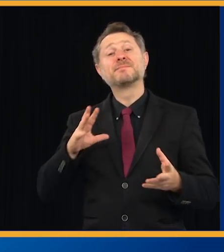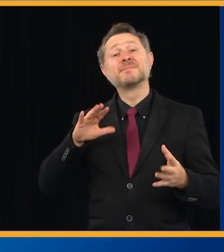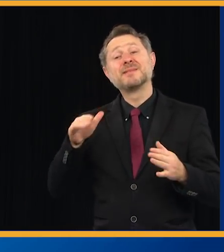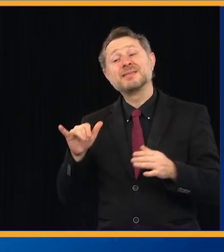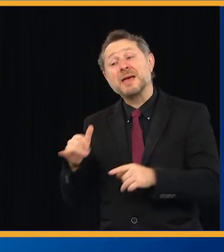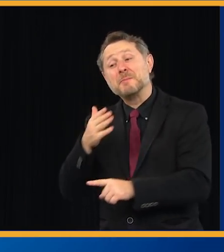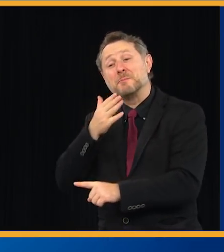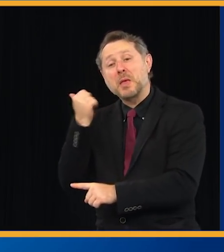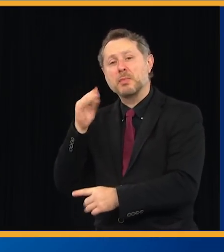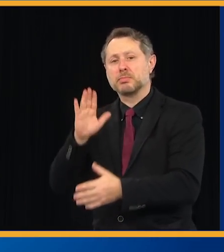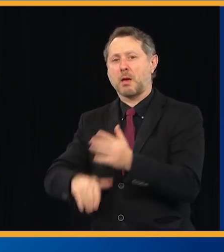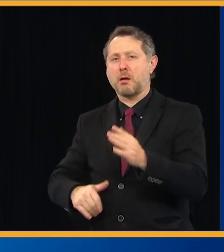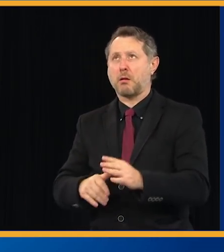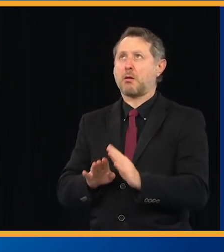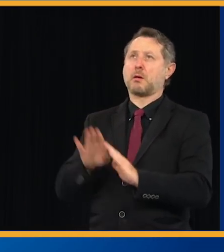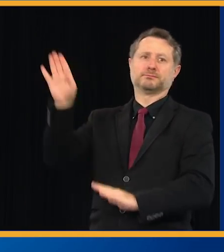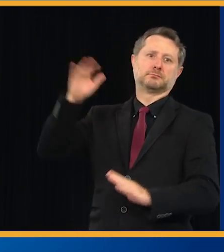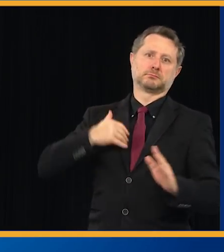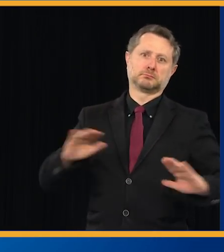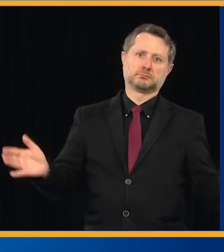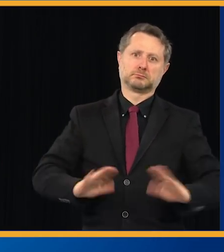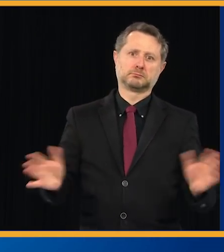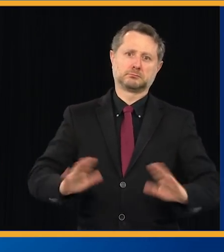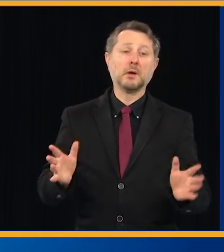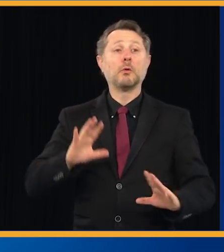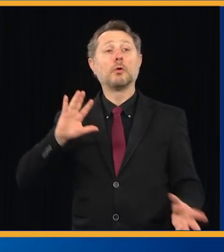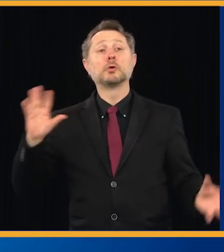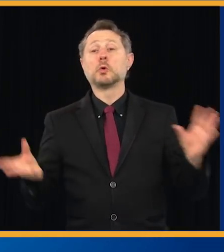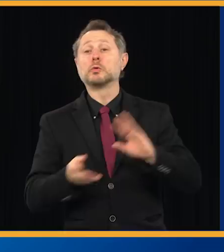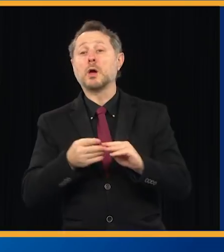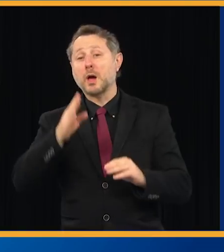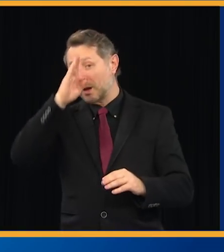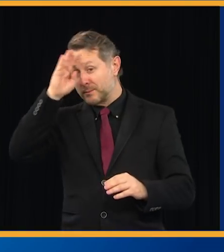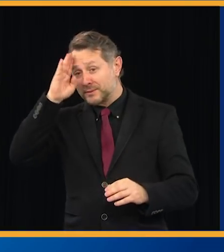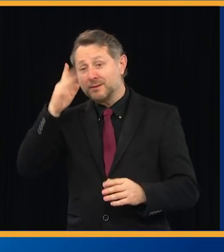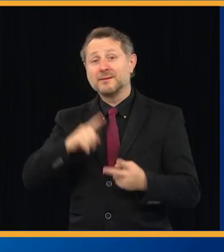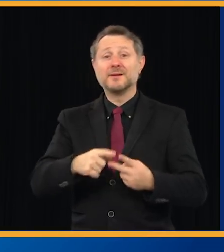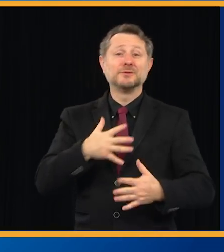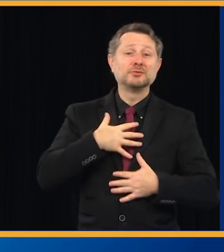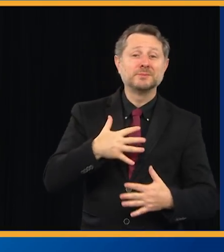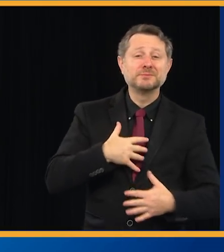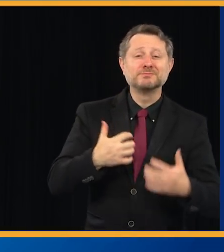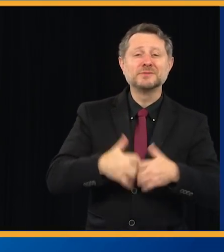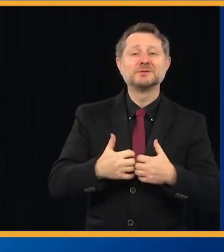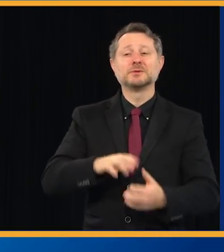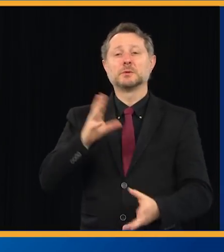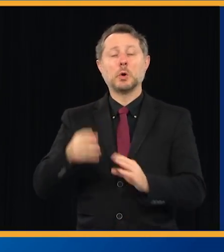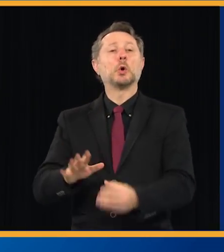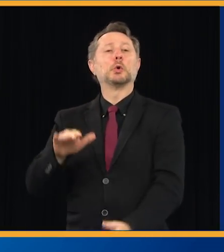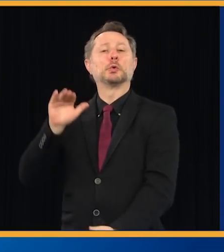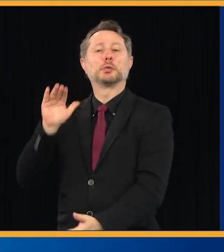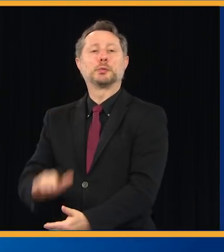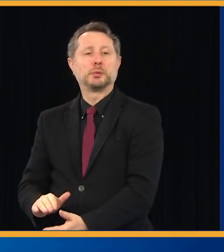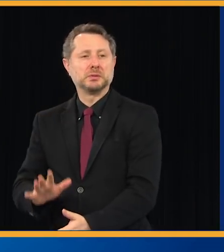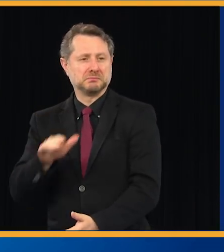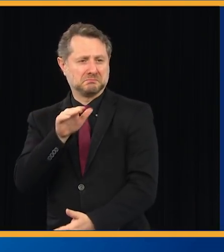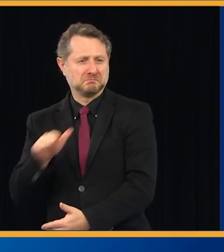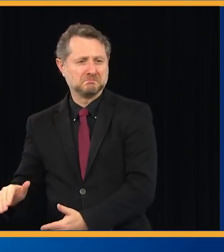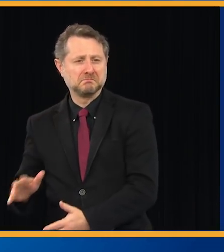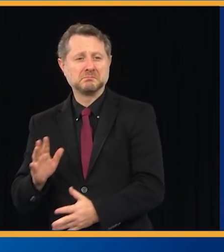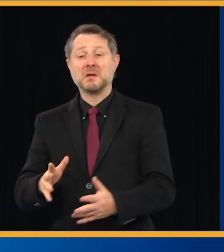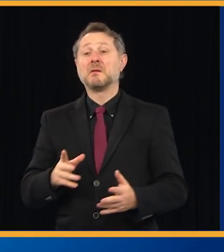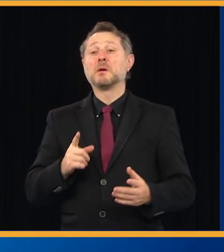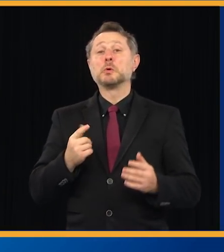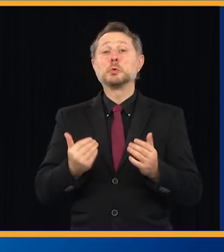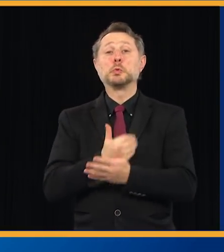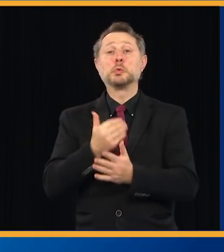total hospitalizations, you see it on intubations, and you see it also in the number of new cases